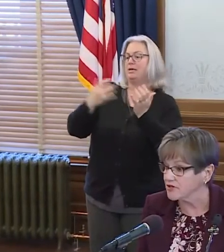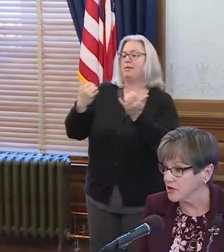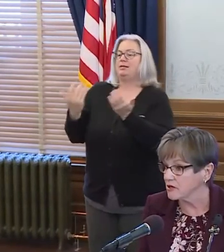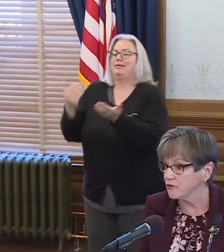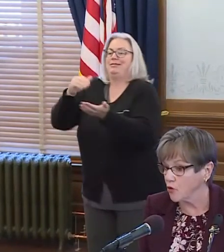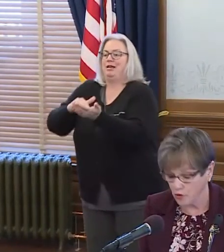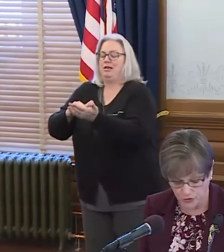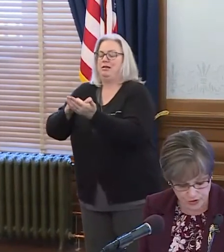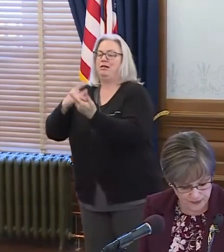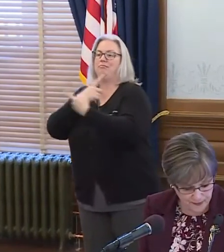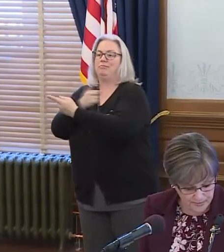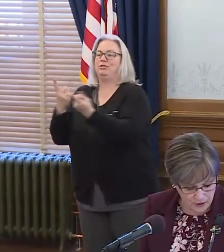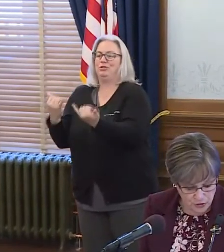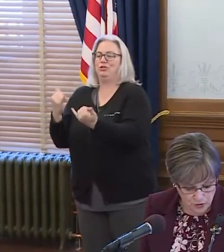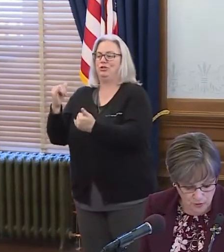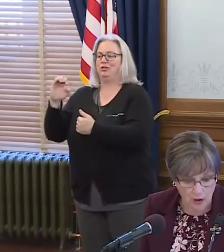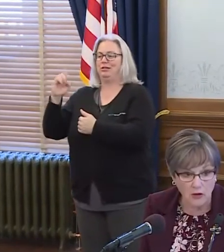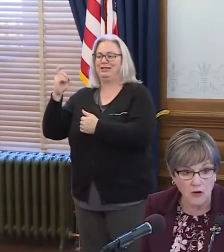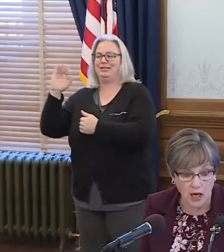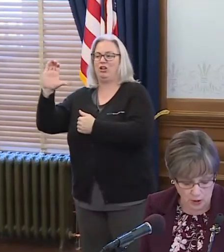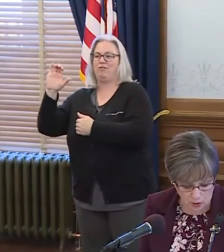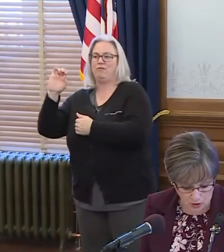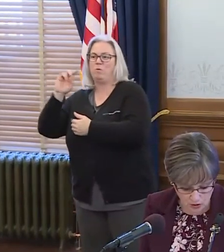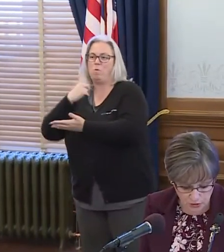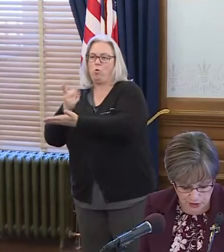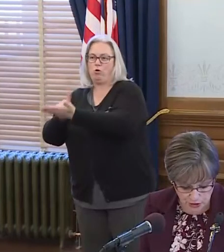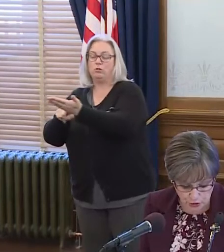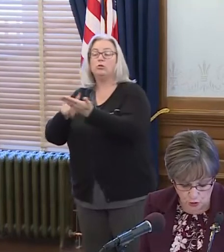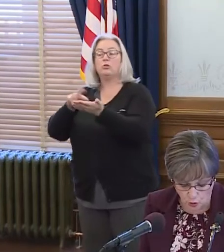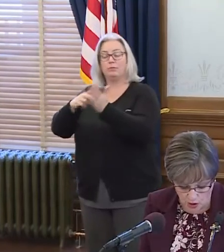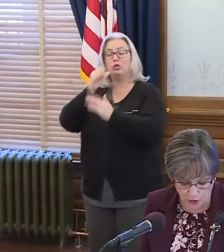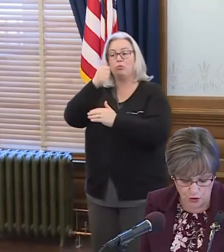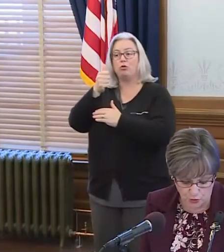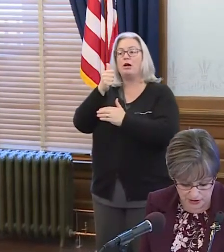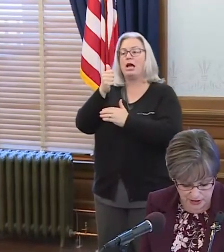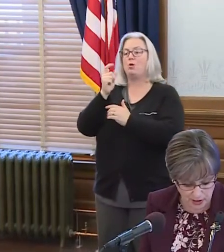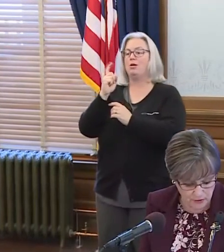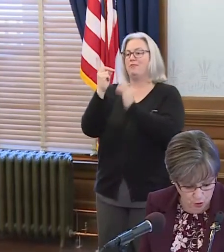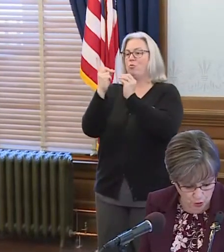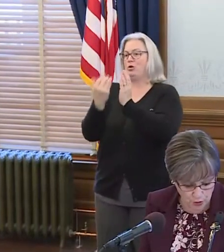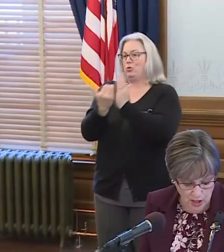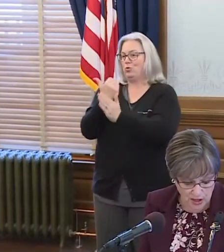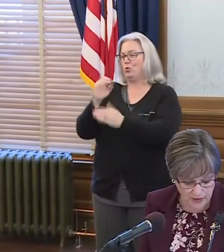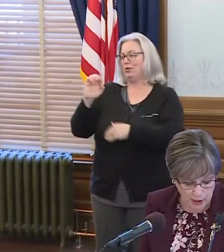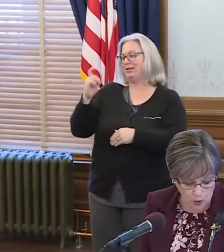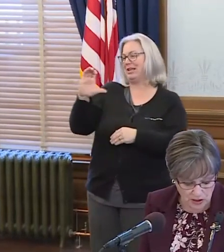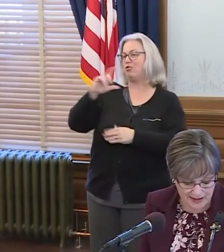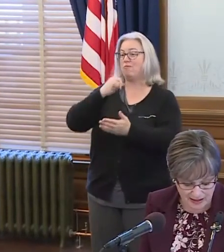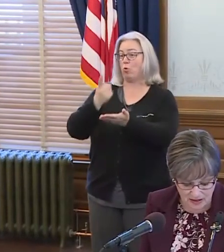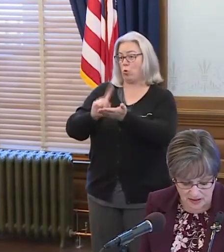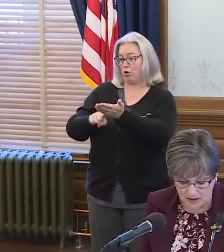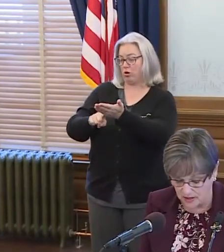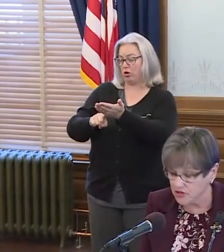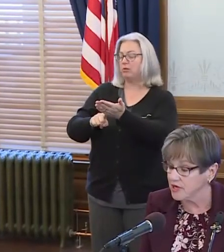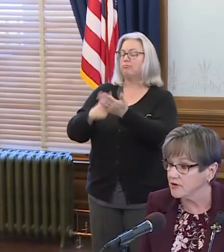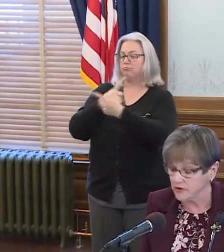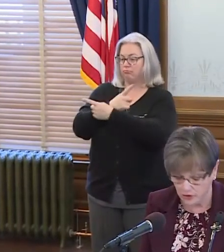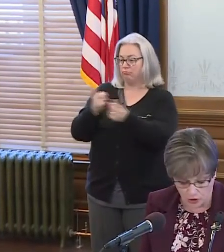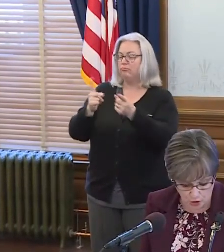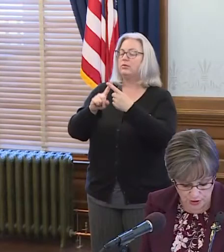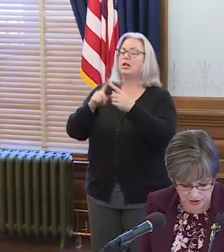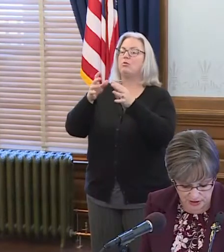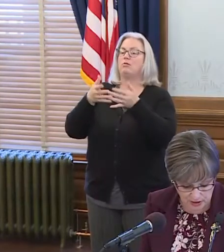emergency executive orders. So tomorrow, I will also issue one new executive order that will, in essence,